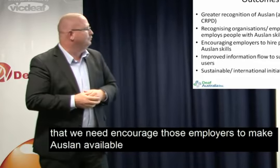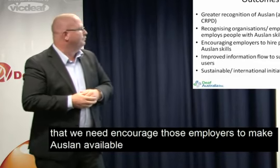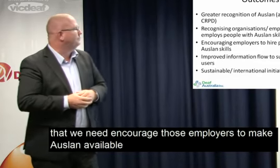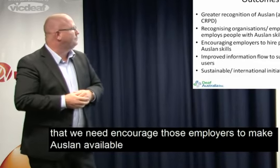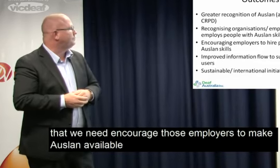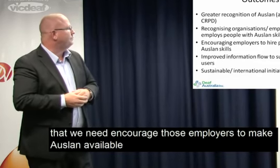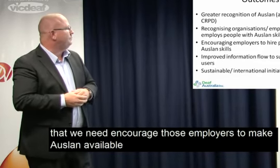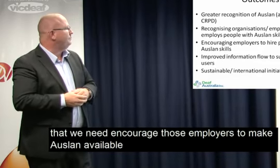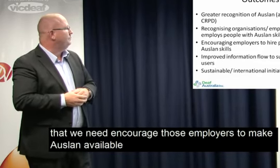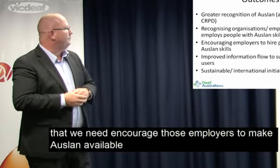through remuneration.